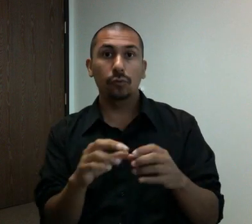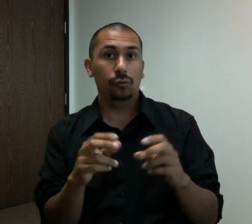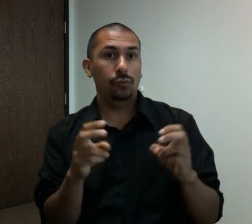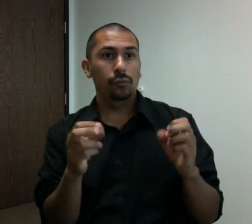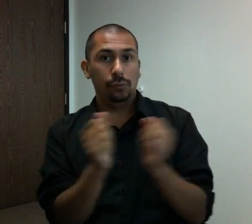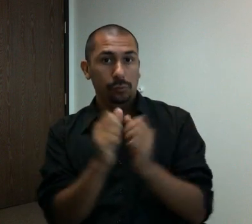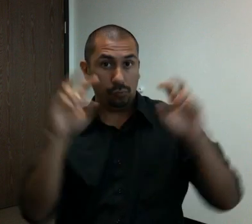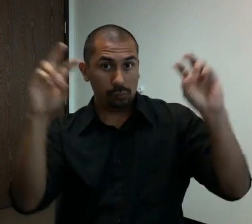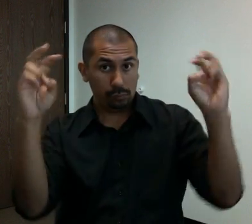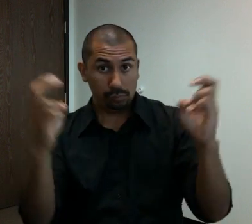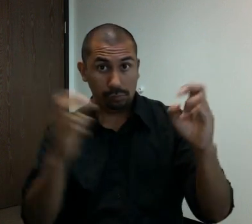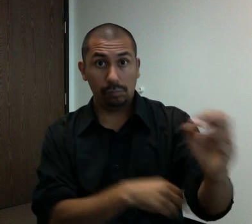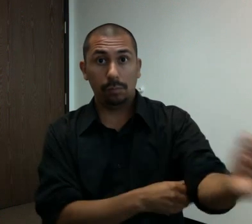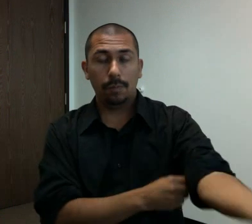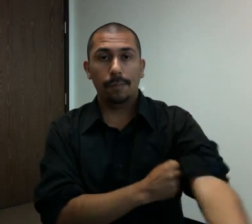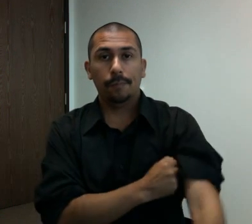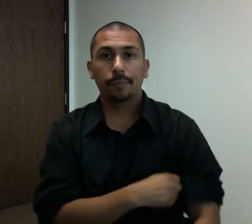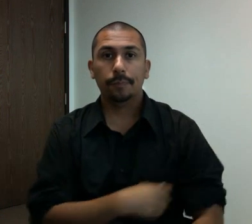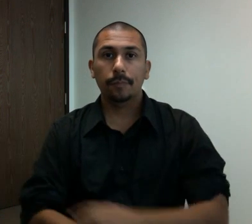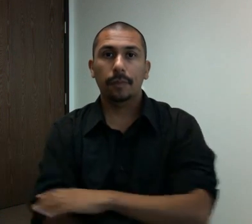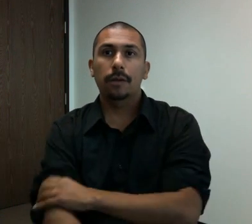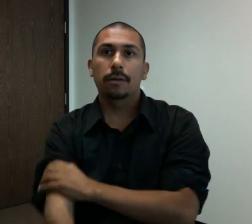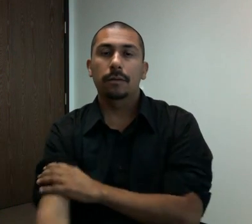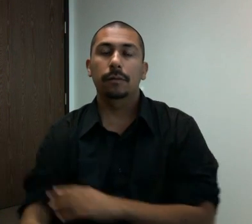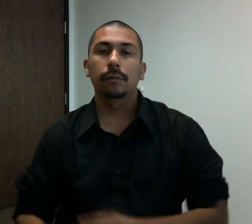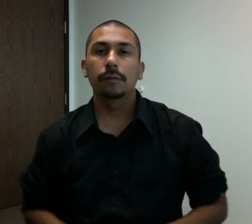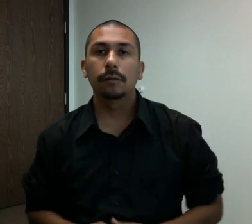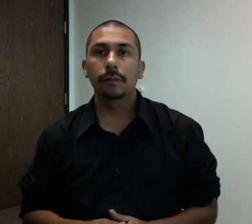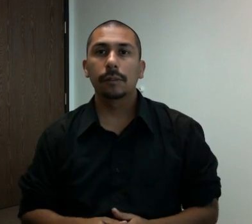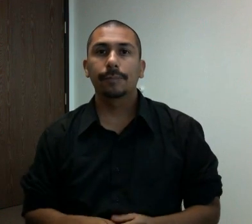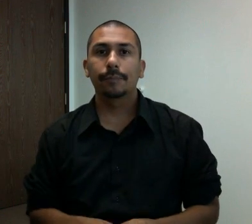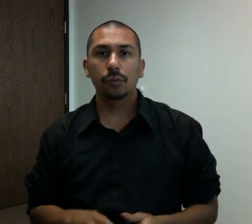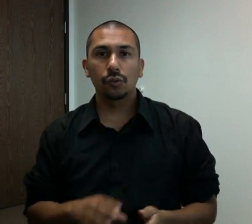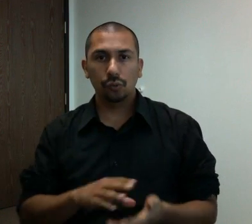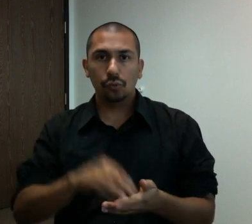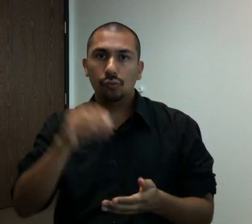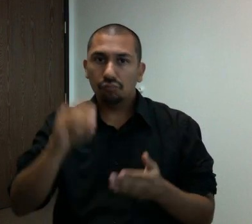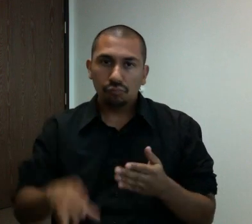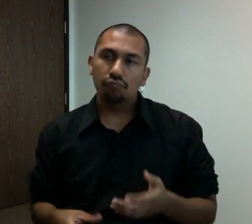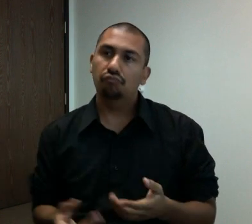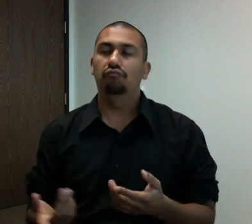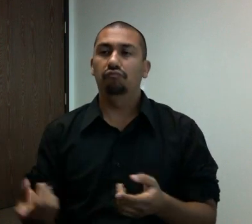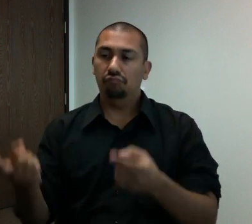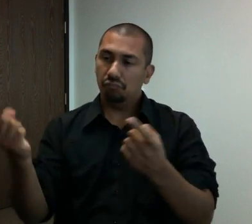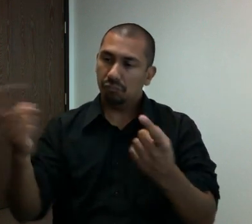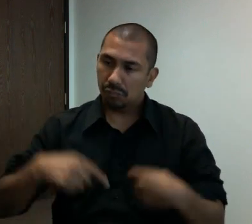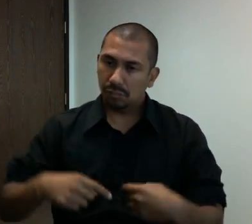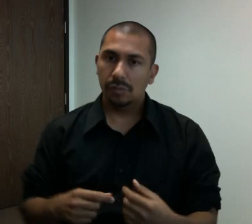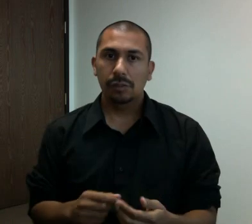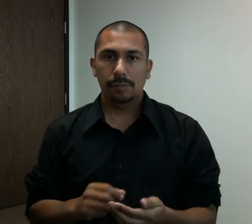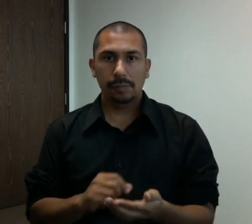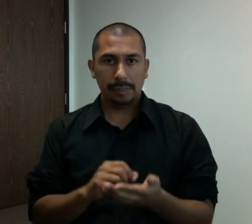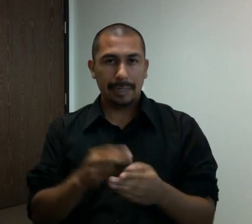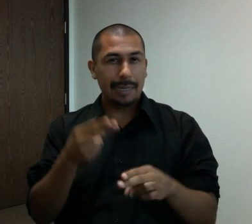little information sharing in the beginning. So students come in, they write the name of the article, main idea, whatnot, on the